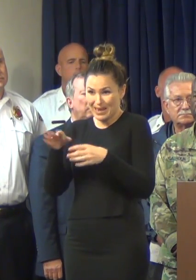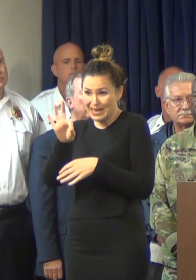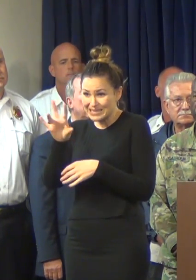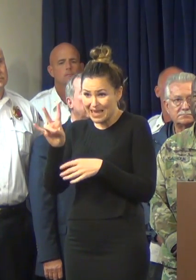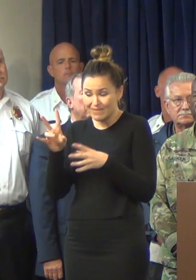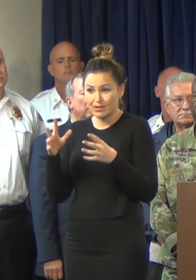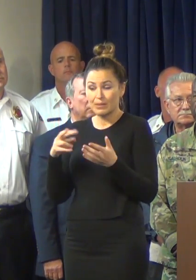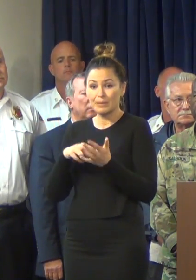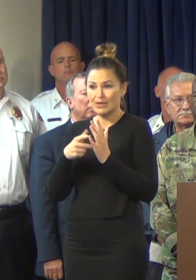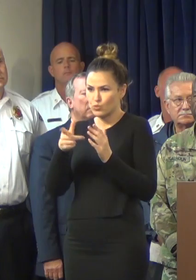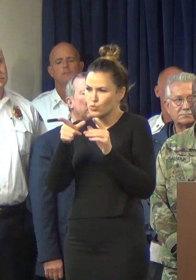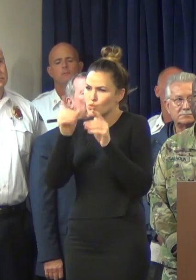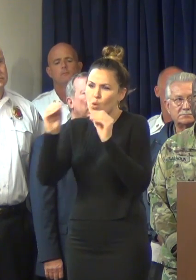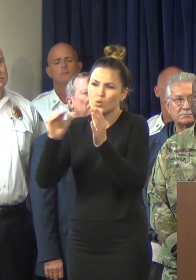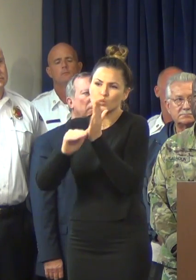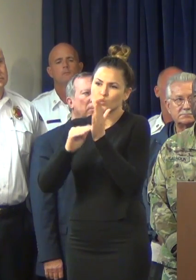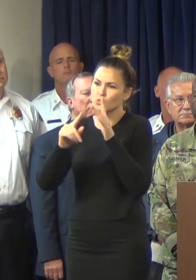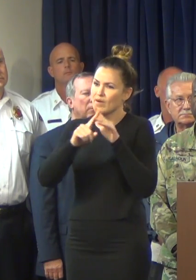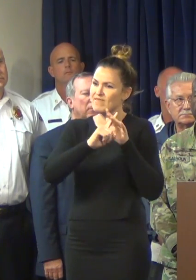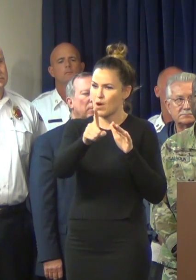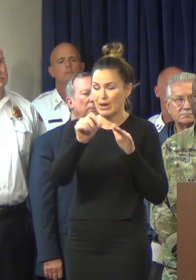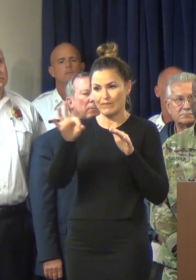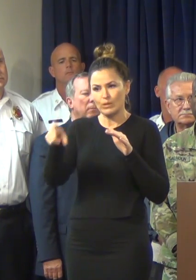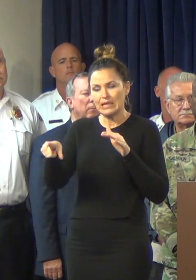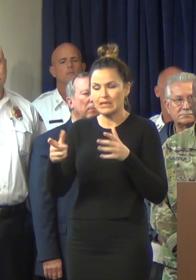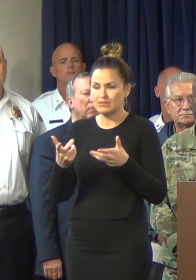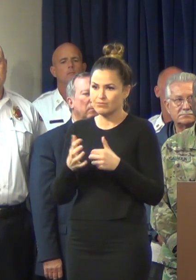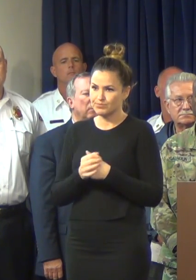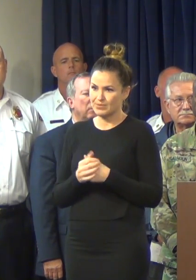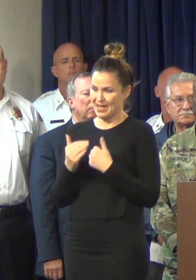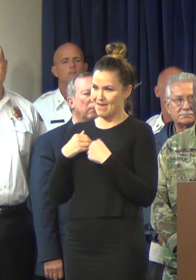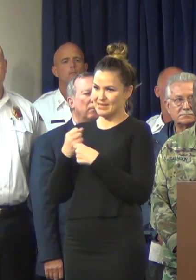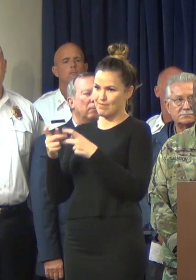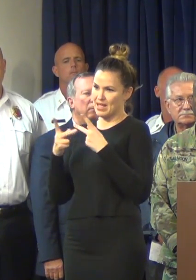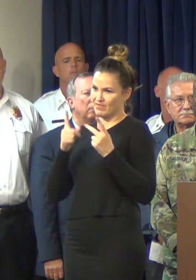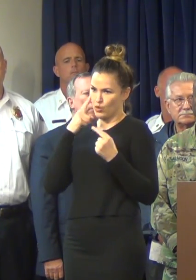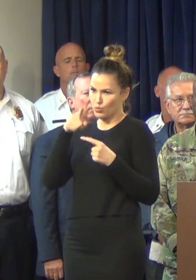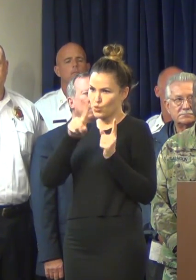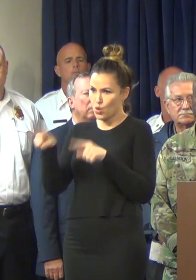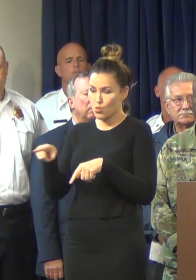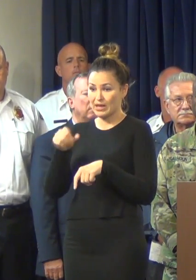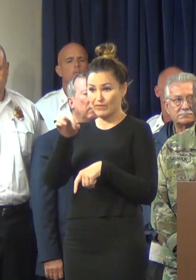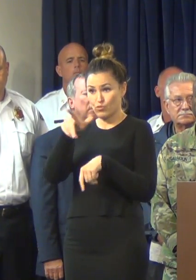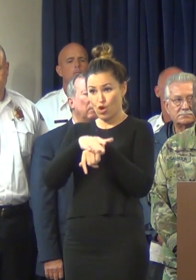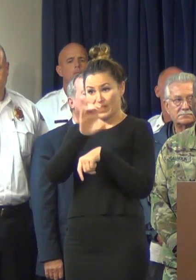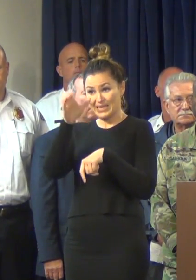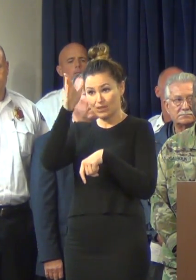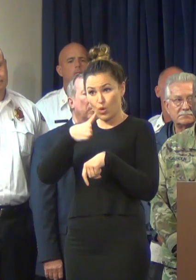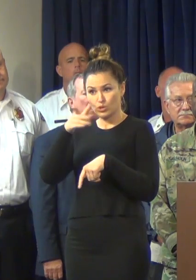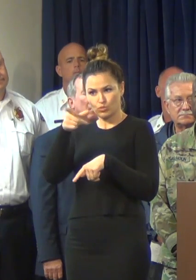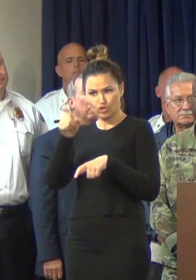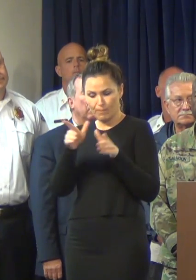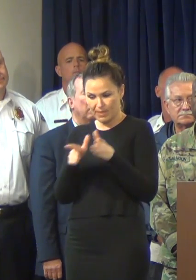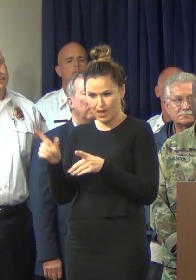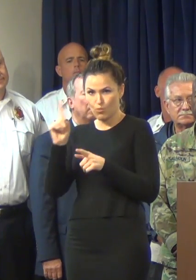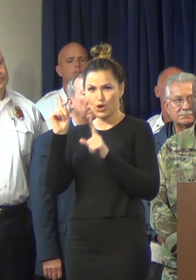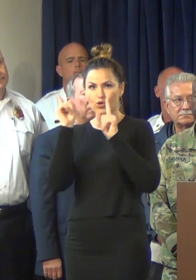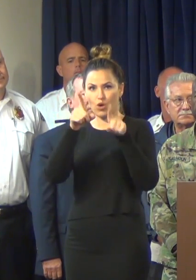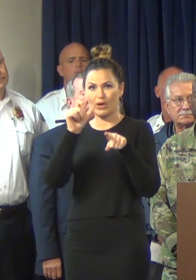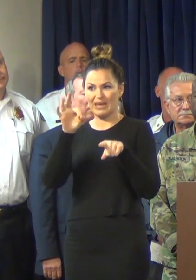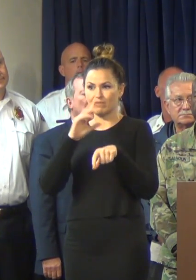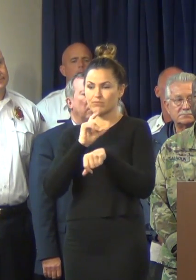There's no excuse not to evacuate if you think you might need to. If you're on Florida's East Coast, you should know now where you will go if you have to